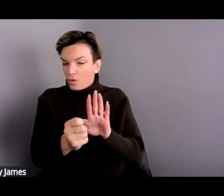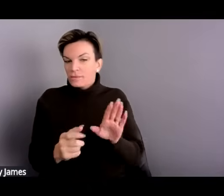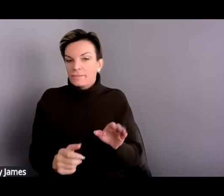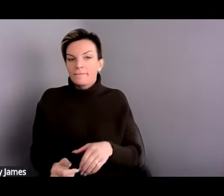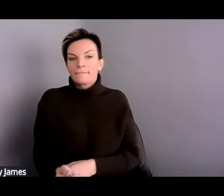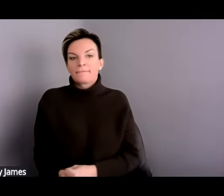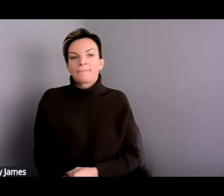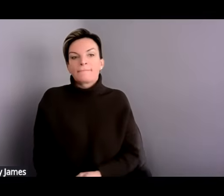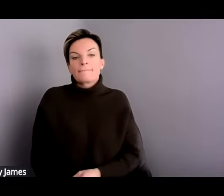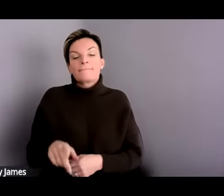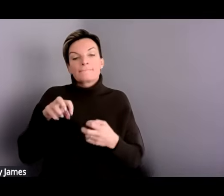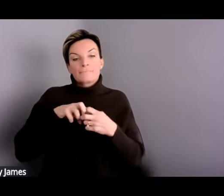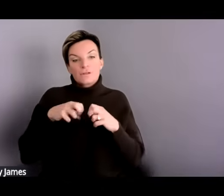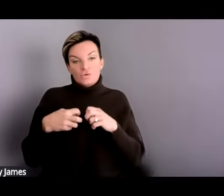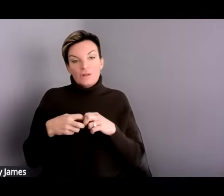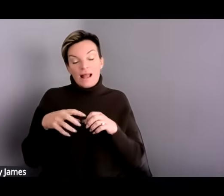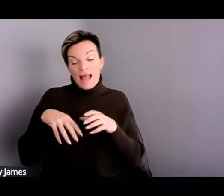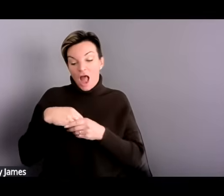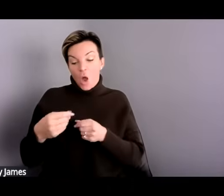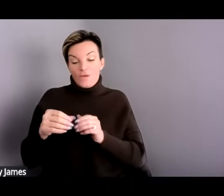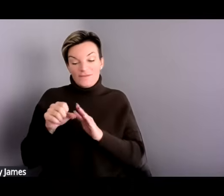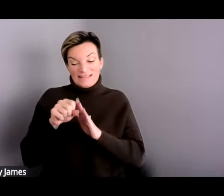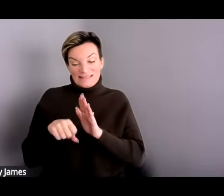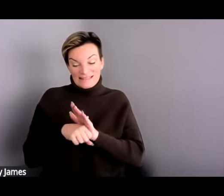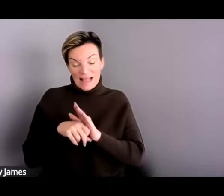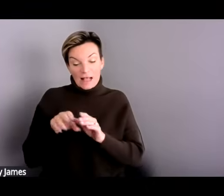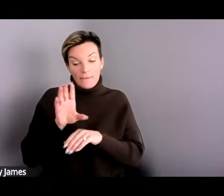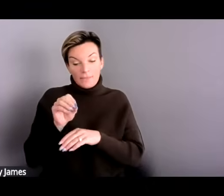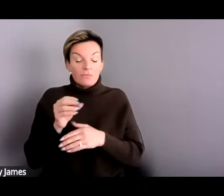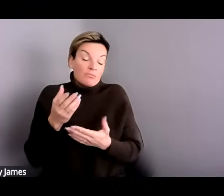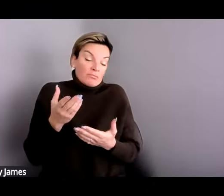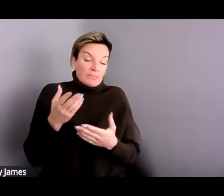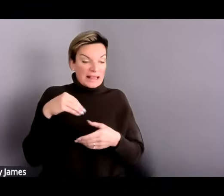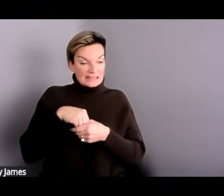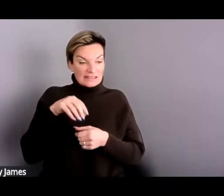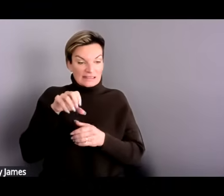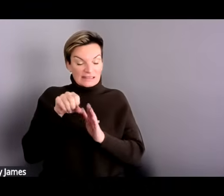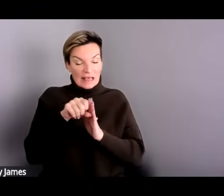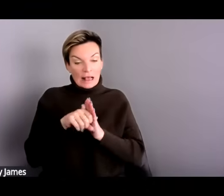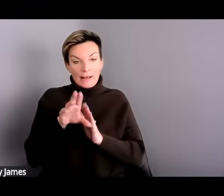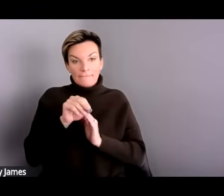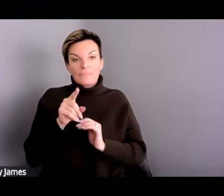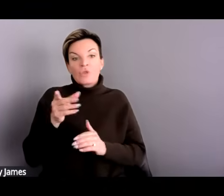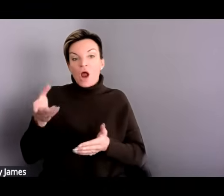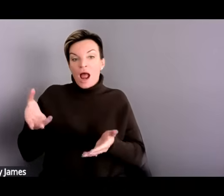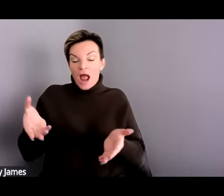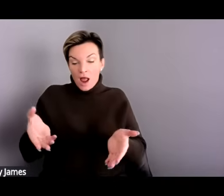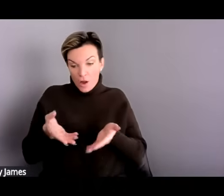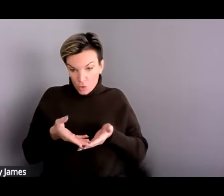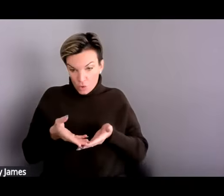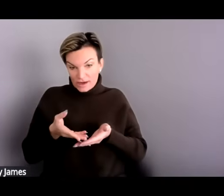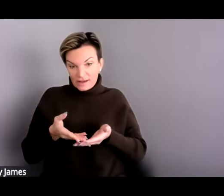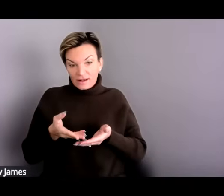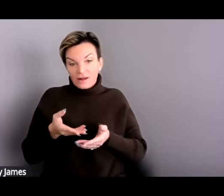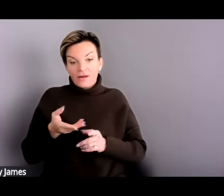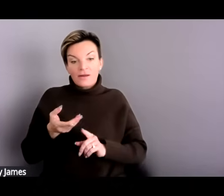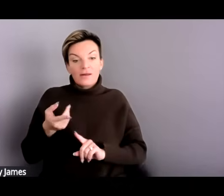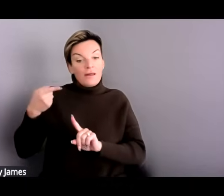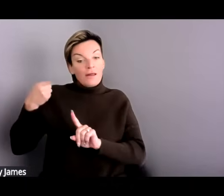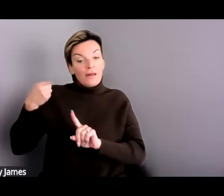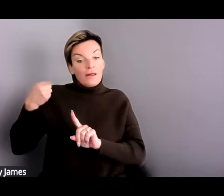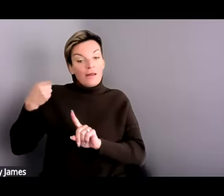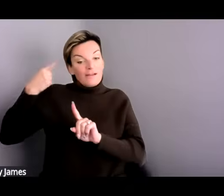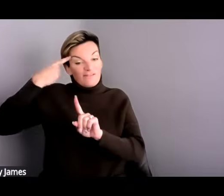the issue is out-of-state companies or in-state companies who are hiring for-profit signature